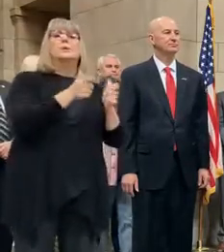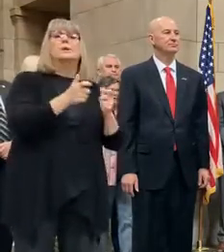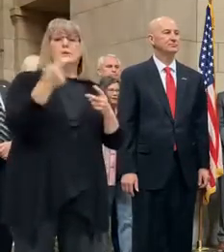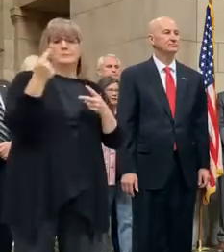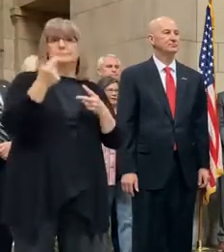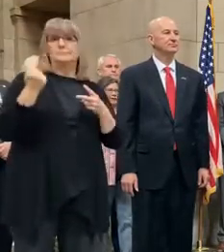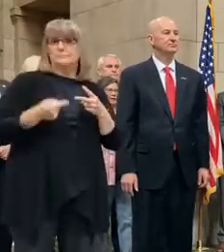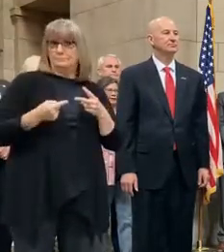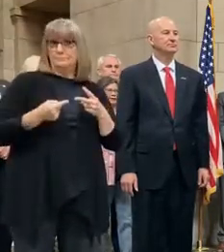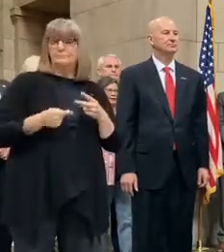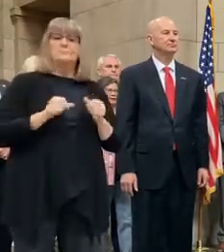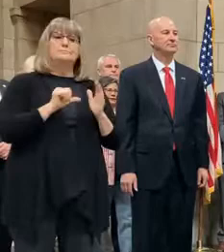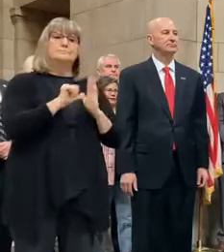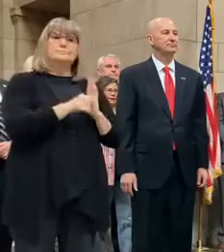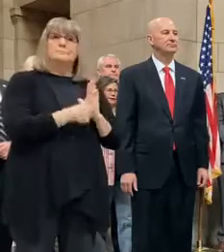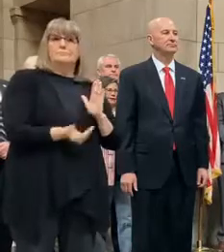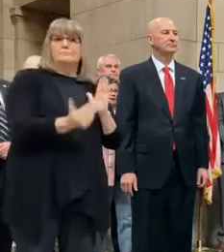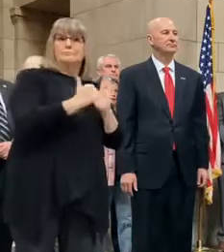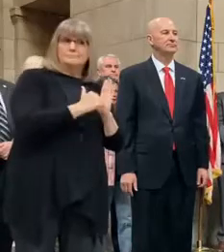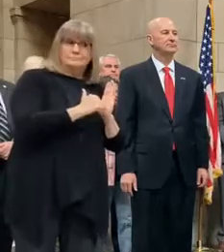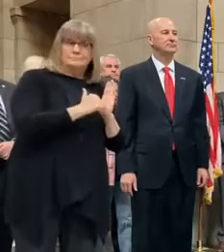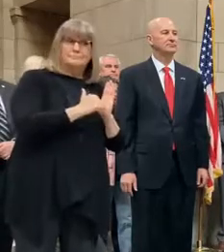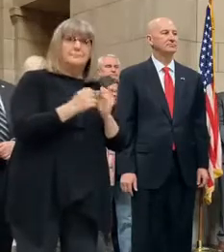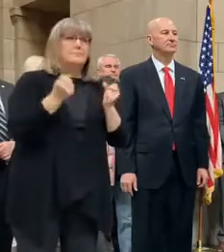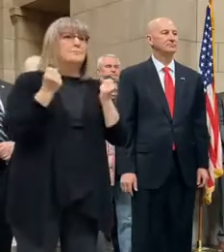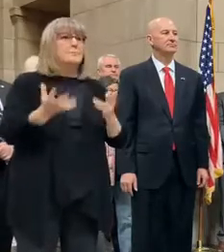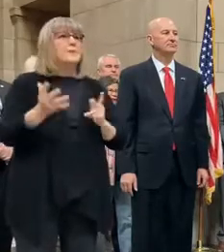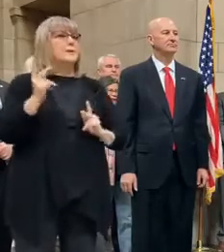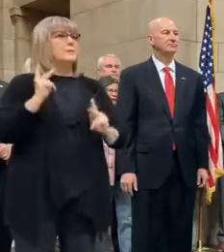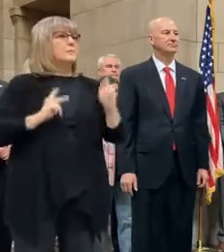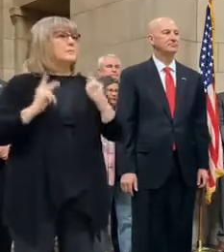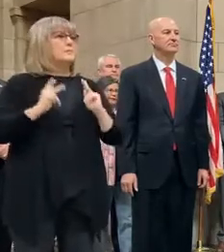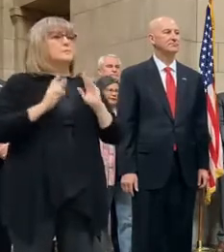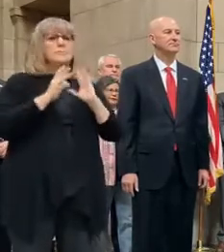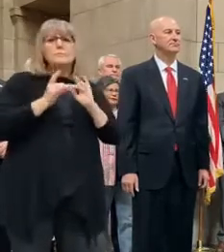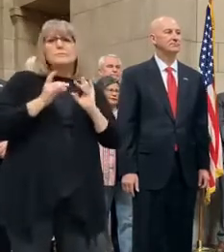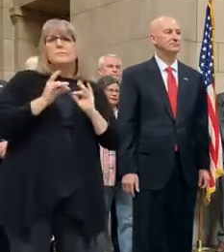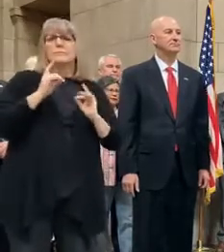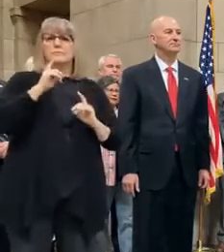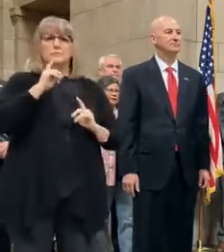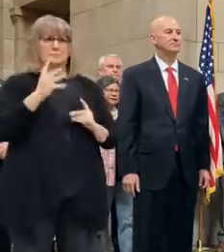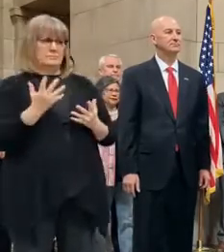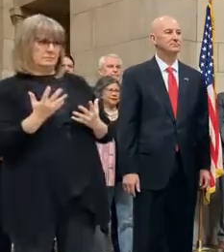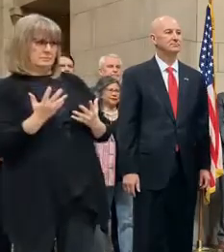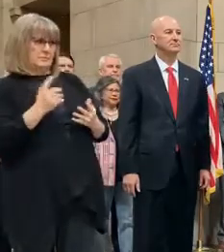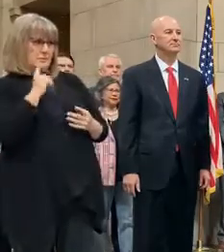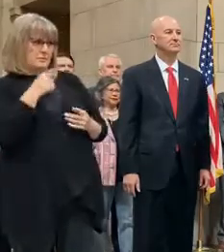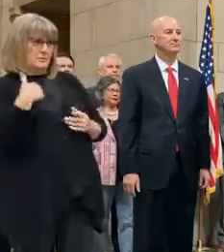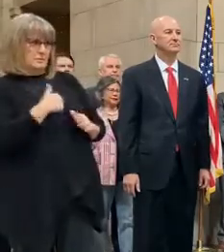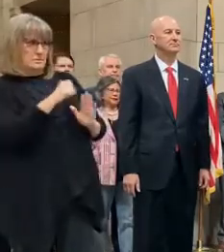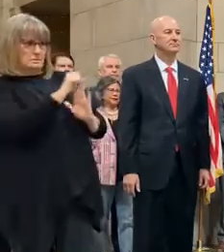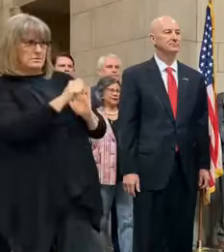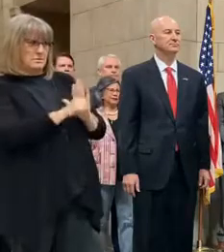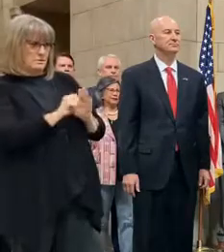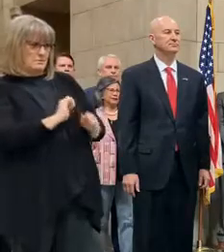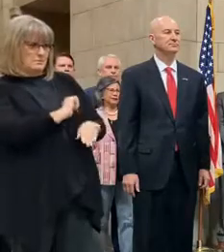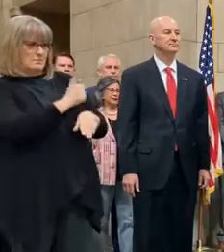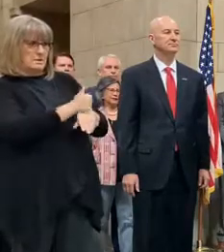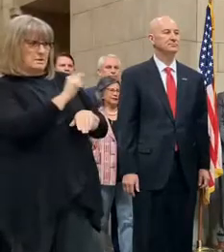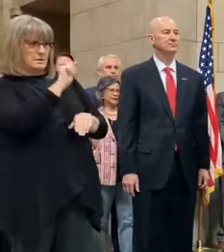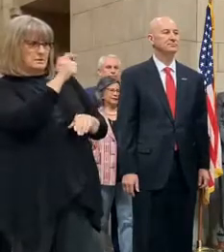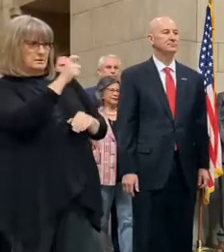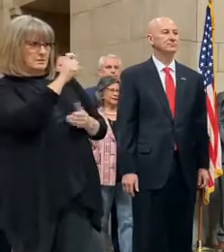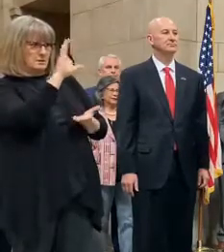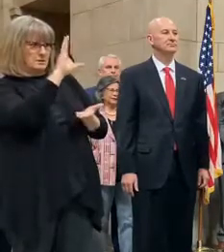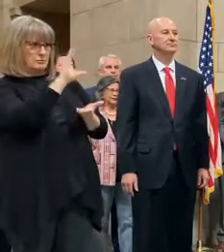points. One, I want to reiterate that a lot of people have talked about, well, are we a state that is basing this tax reduction on